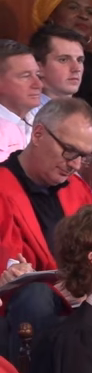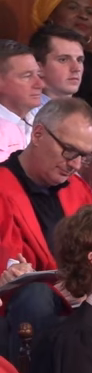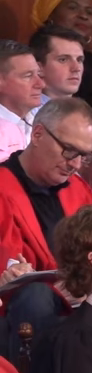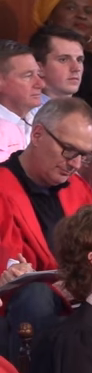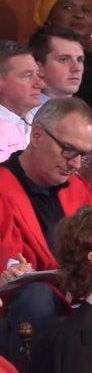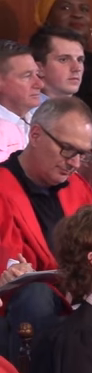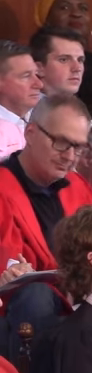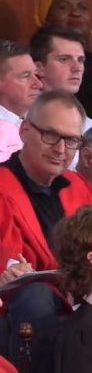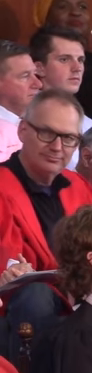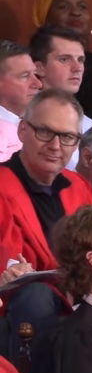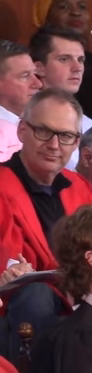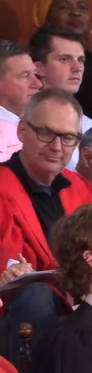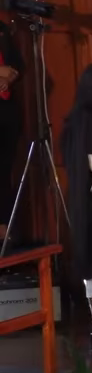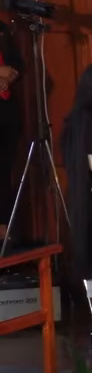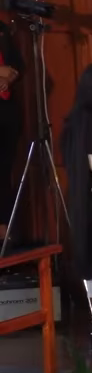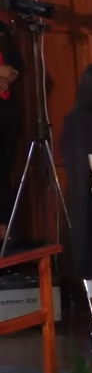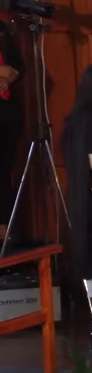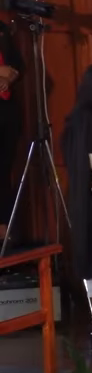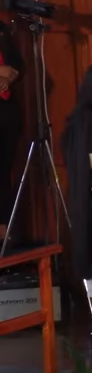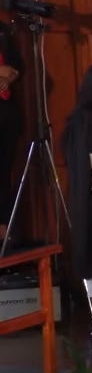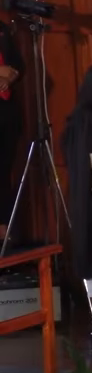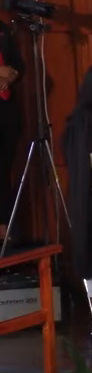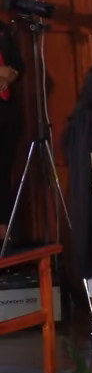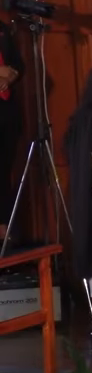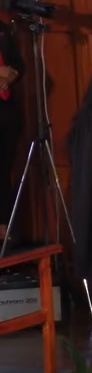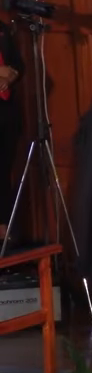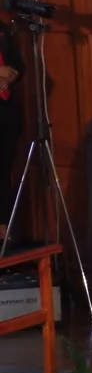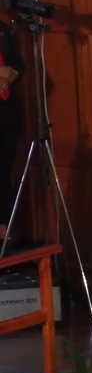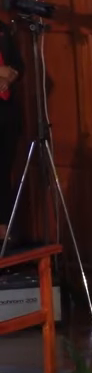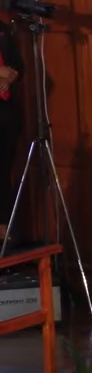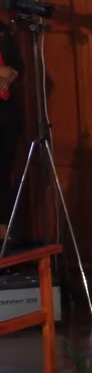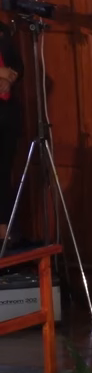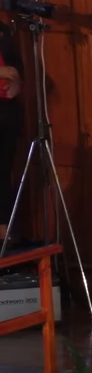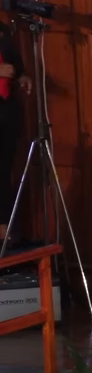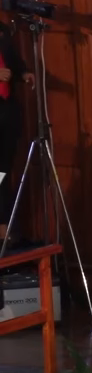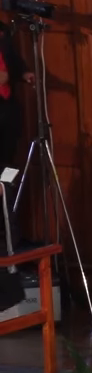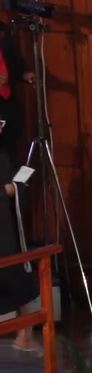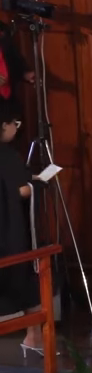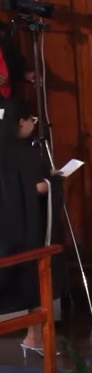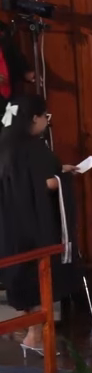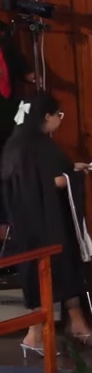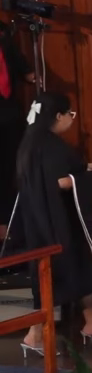For the degree of Master of Laws in Intellectual Property Law, Tarina Moodley.